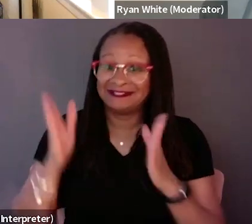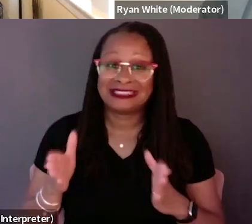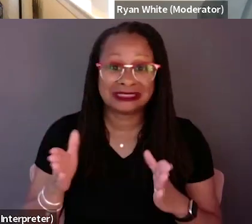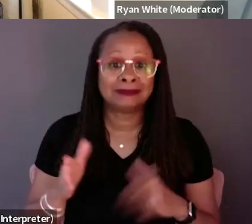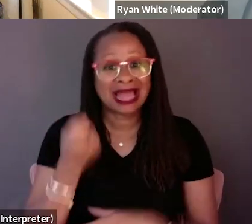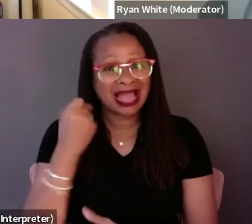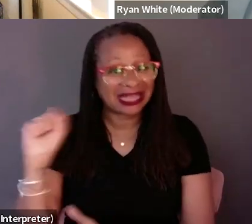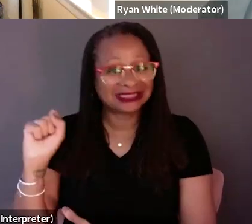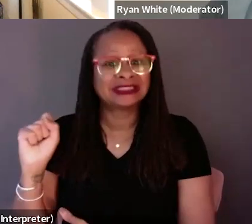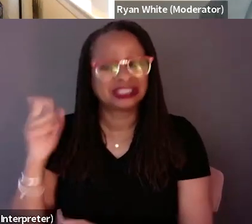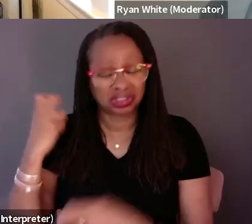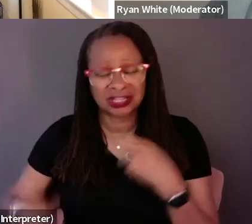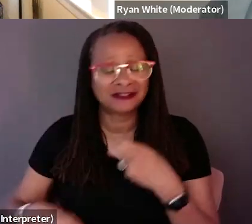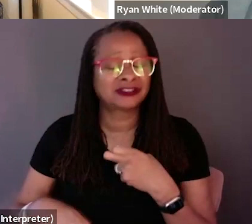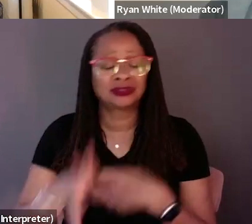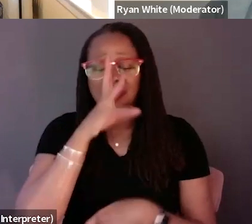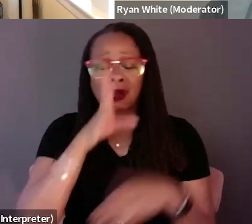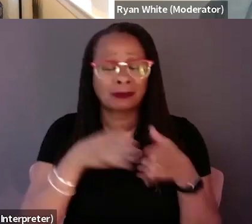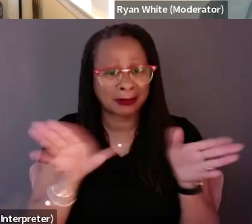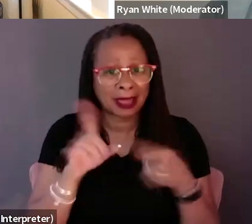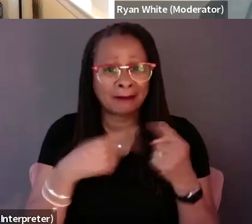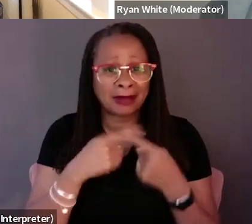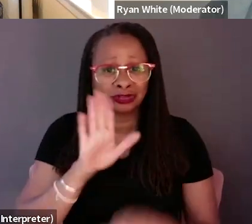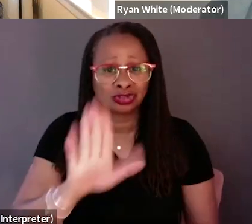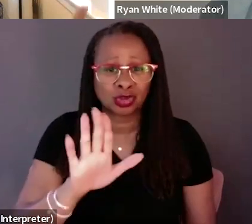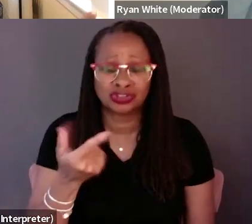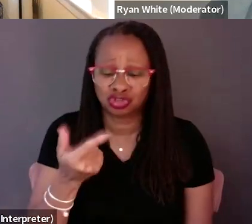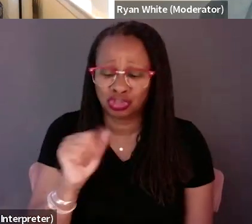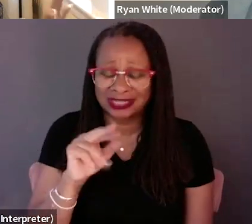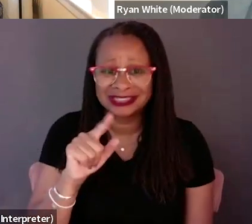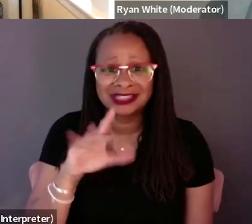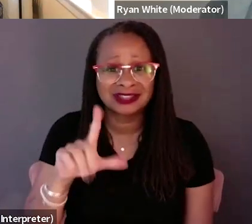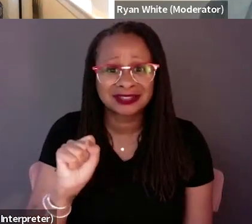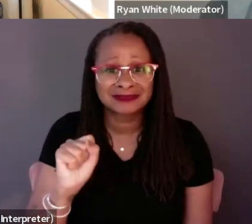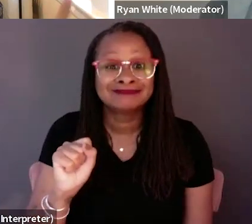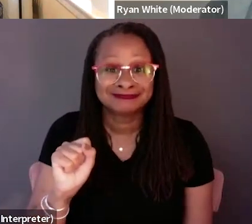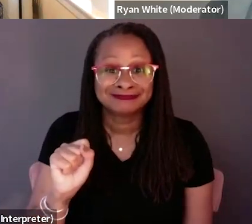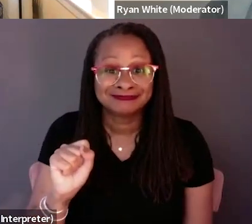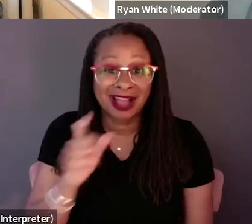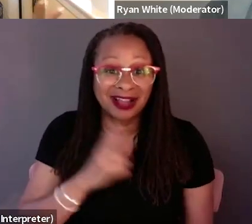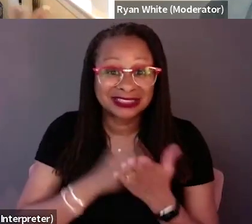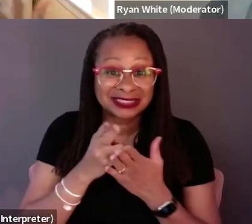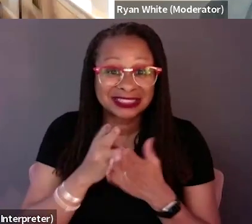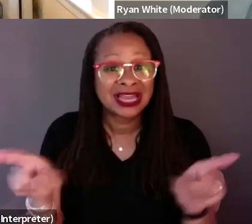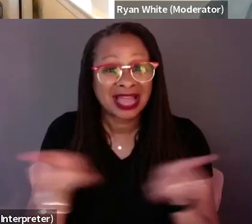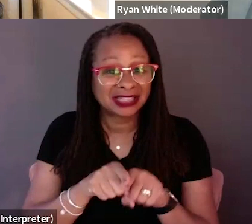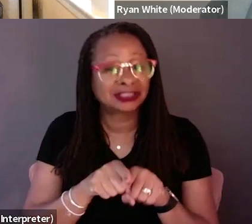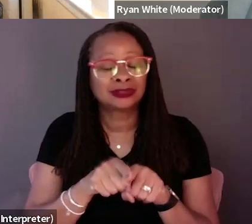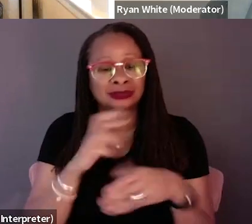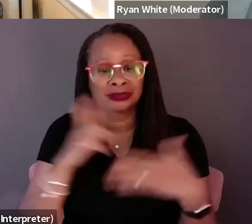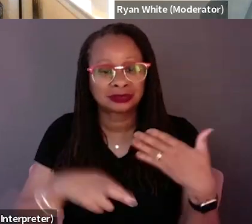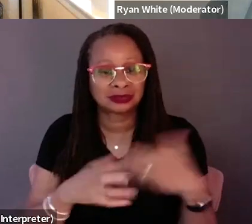It's hard talking publicly about your genitals, frankly, and as a